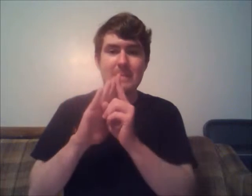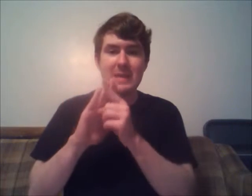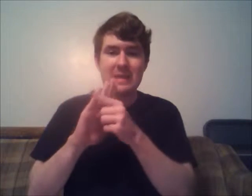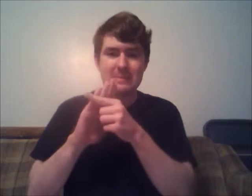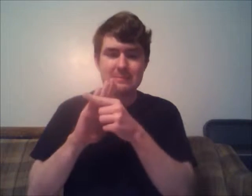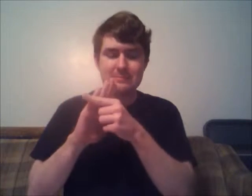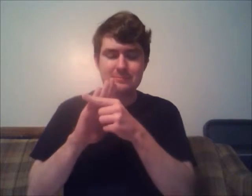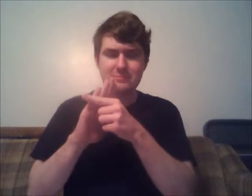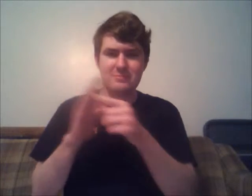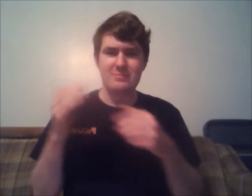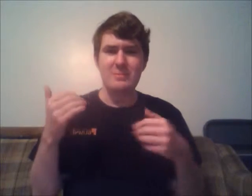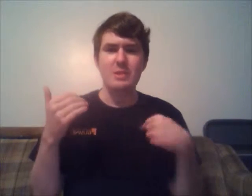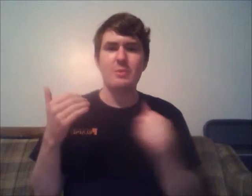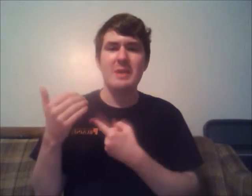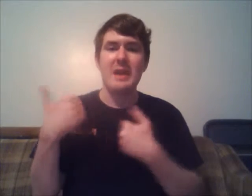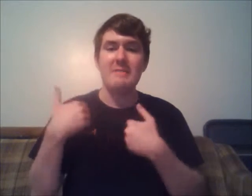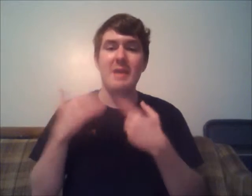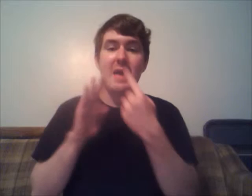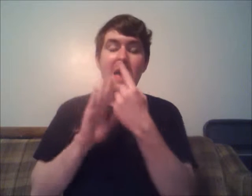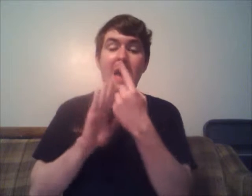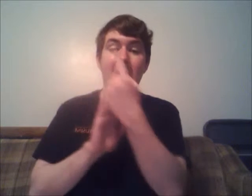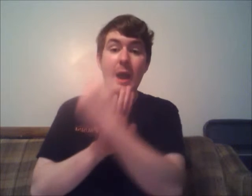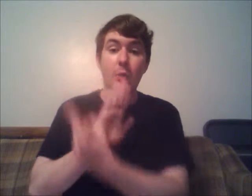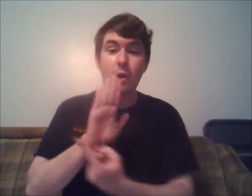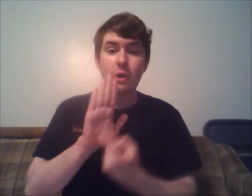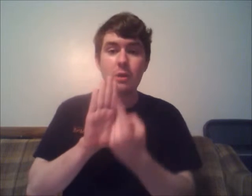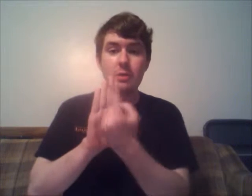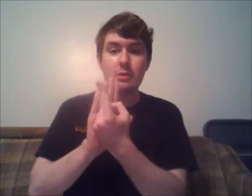minute, we have hour,